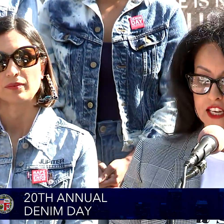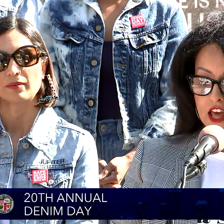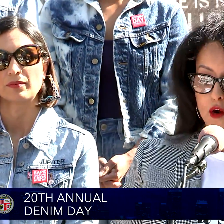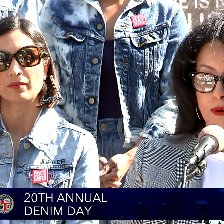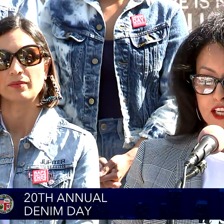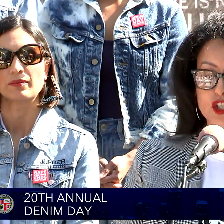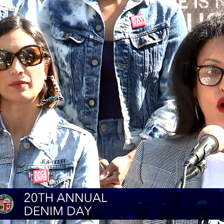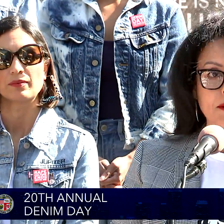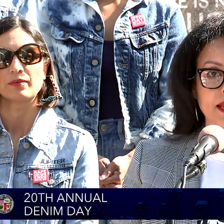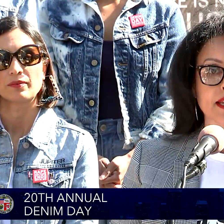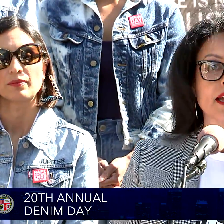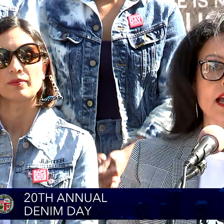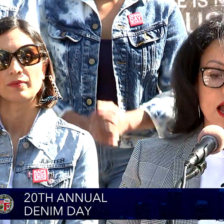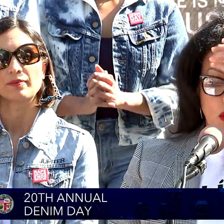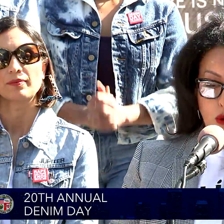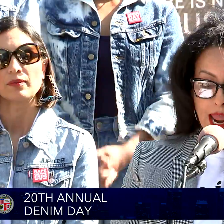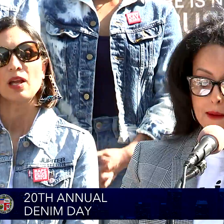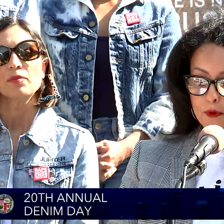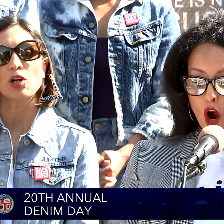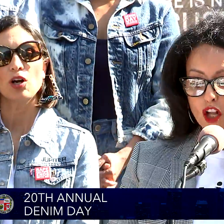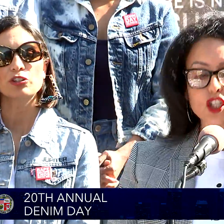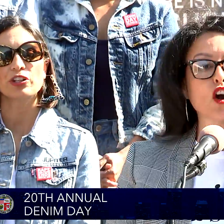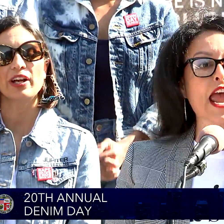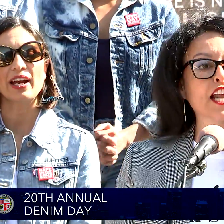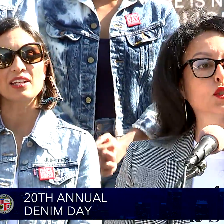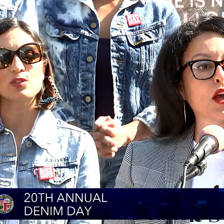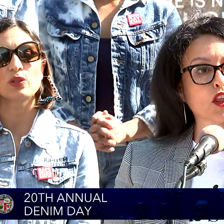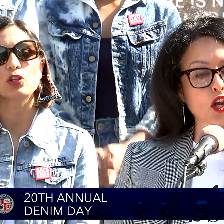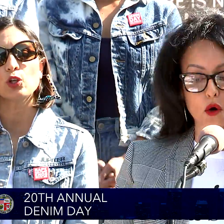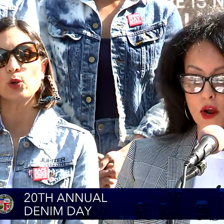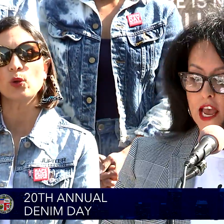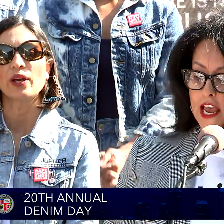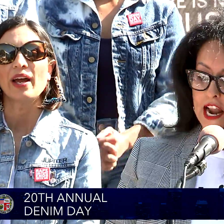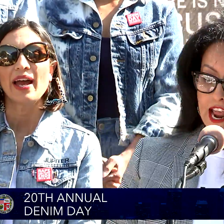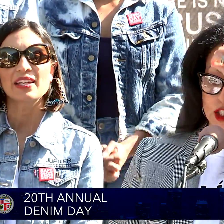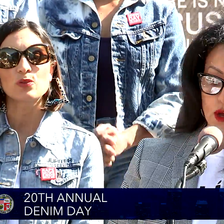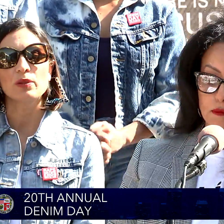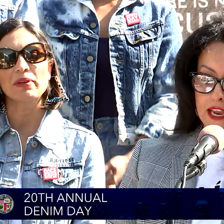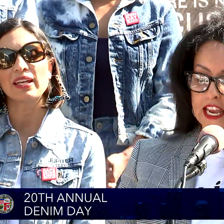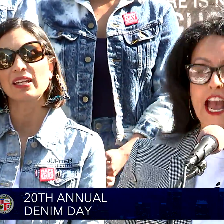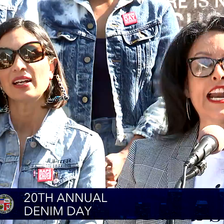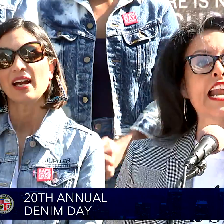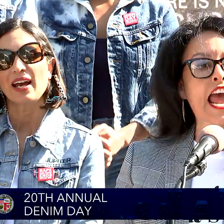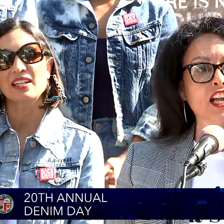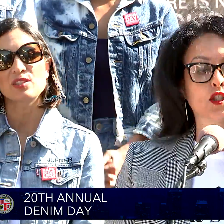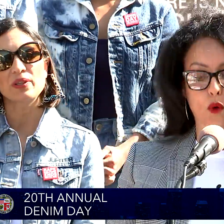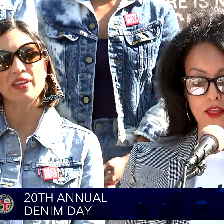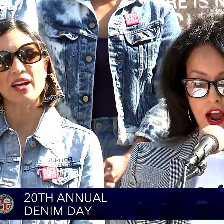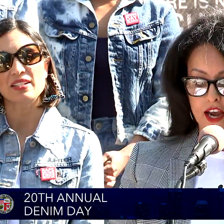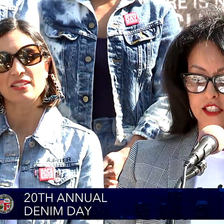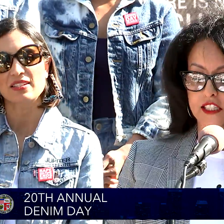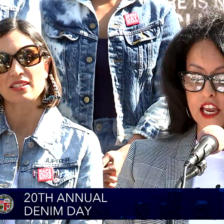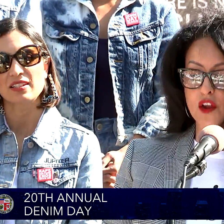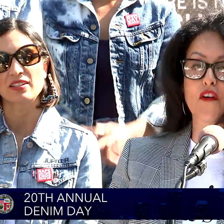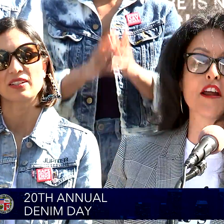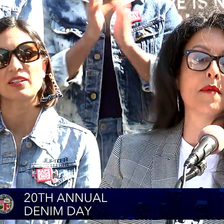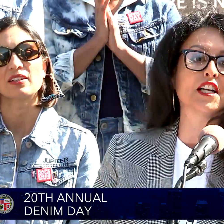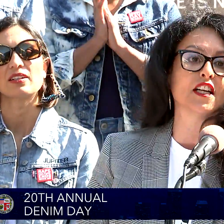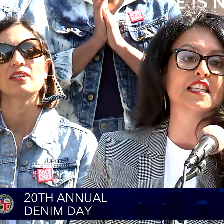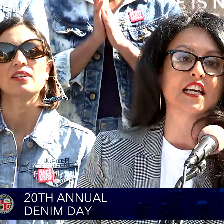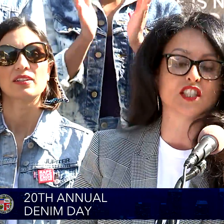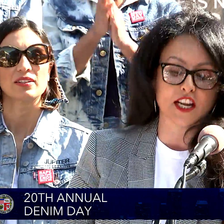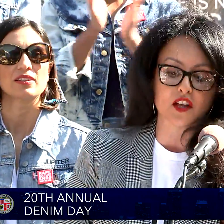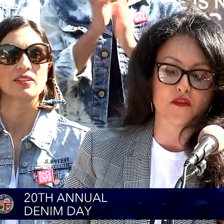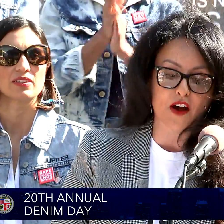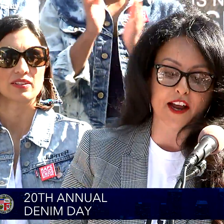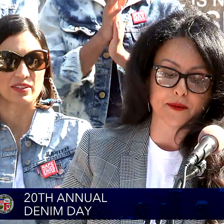say that together. Please join me. Rape culture ends with you, it ends with me, and it ends with us. Thank you very much,